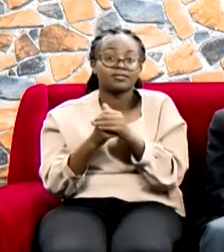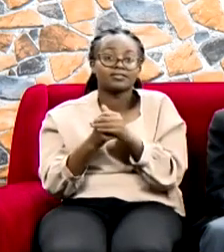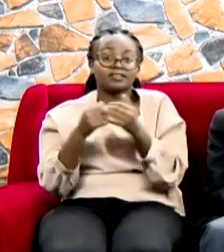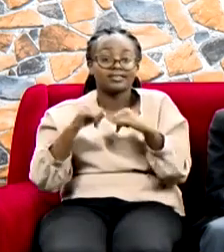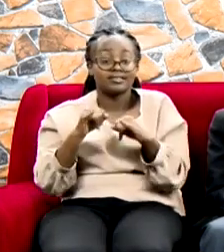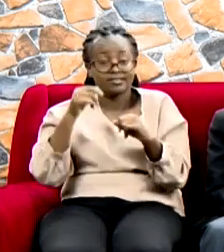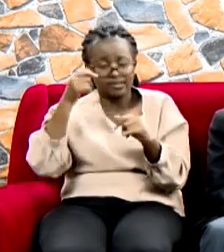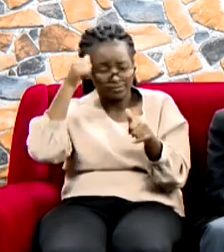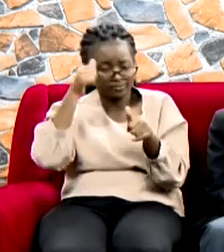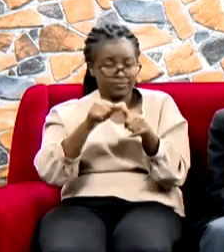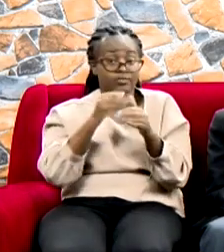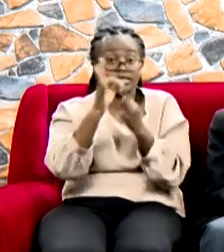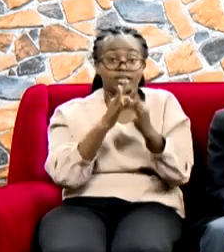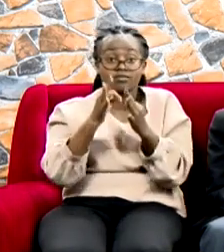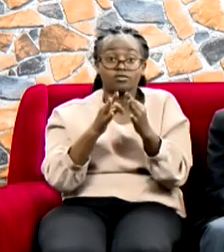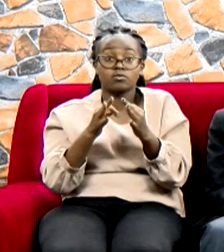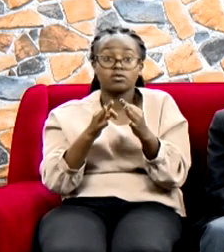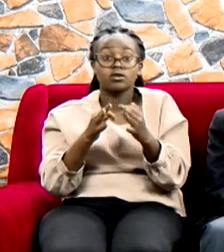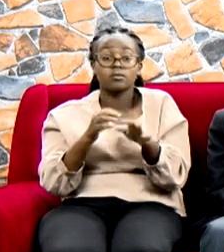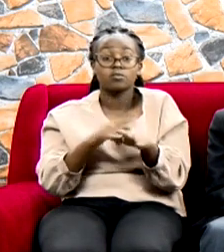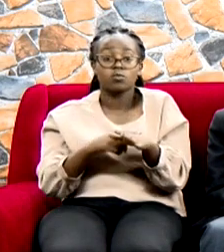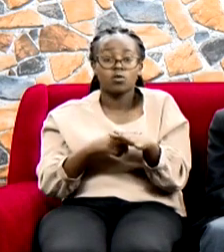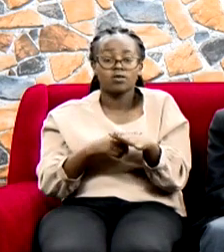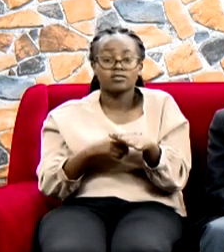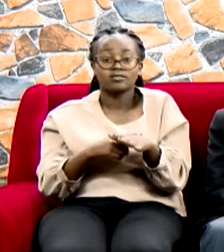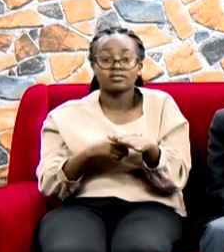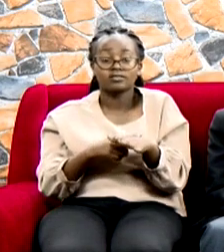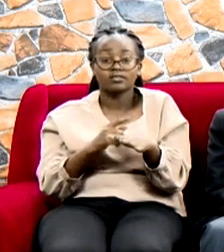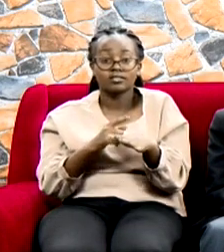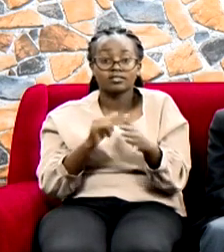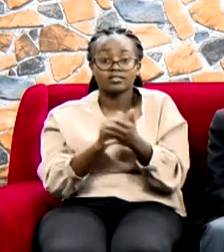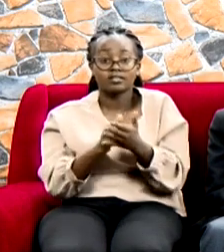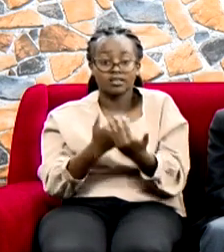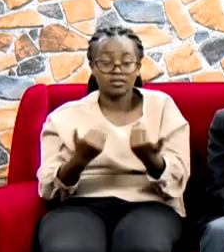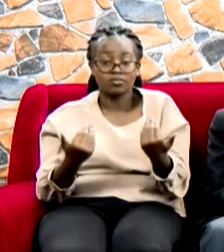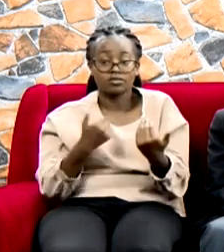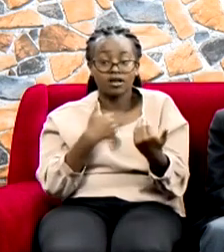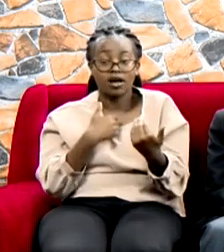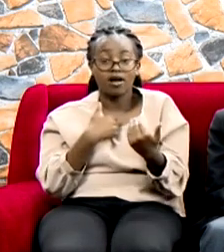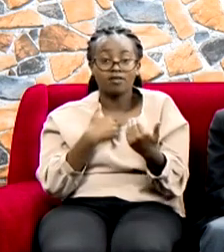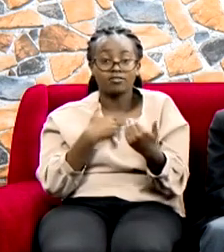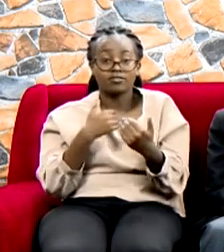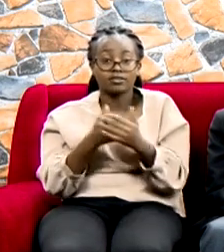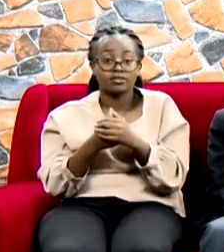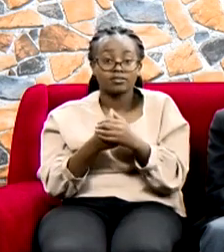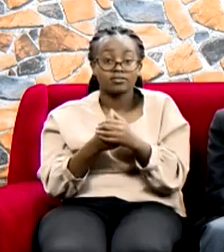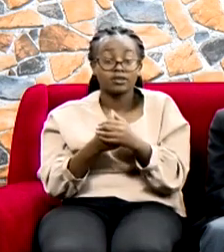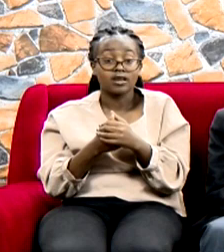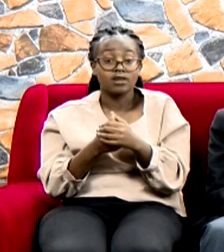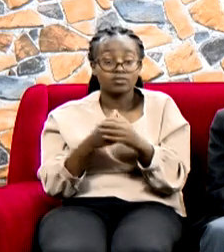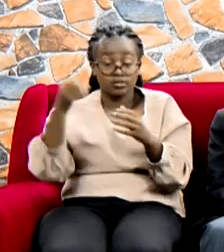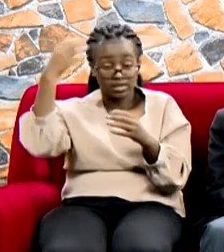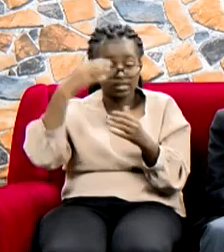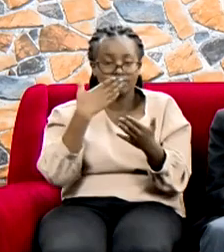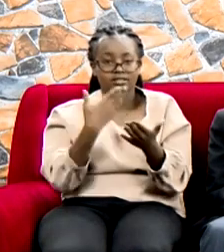try and reflect and see at what point I was so hyper that actually the boys actually are very hyper. But it has shed a lot of light,